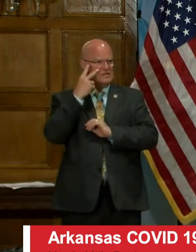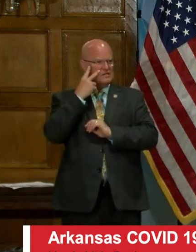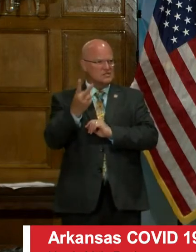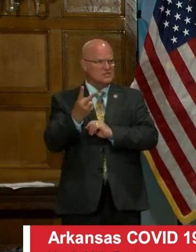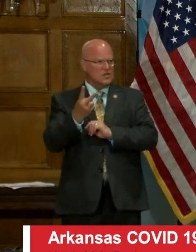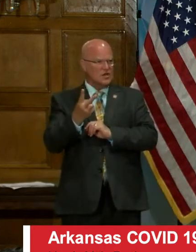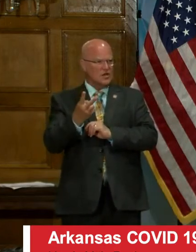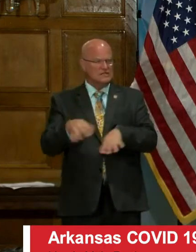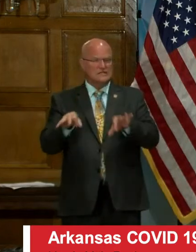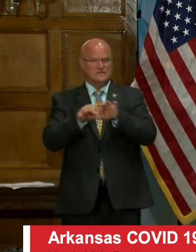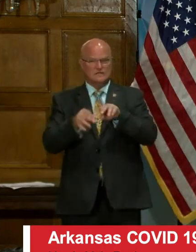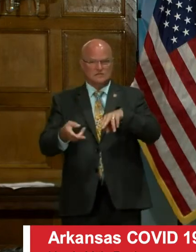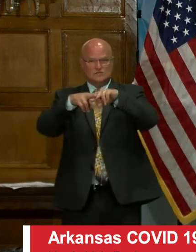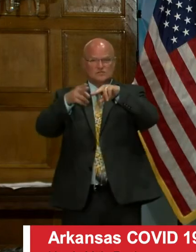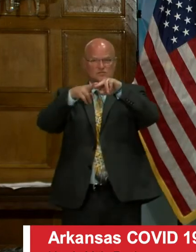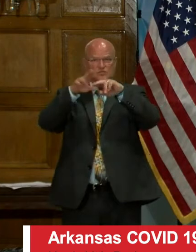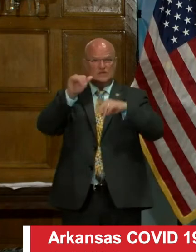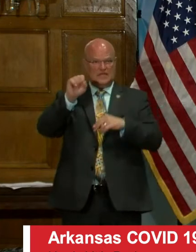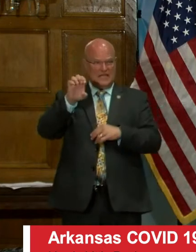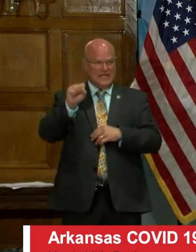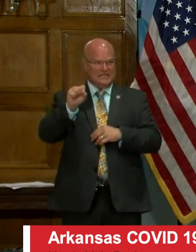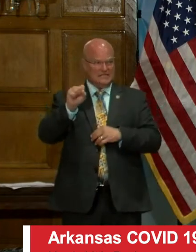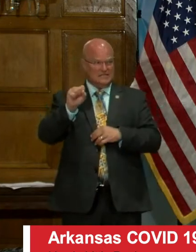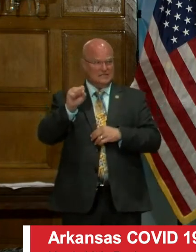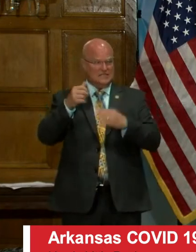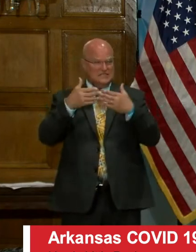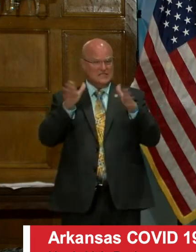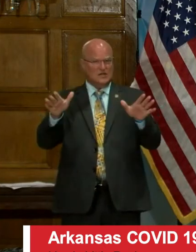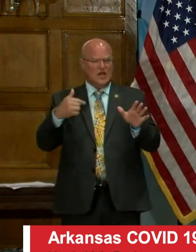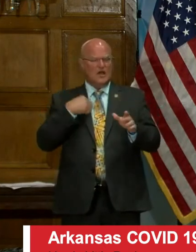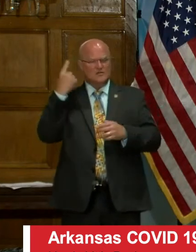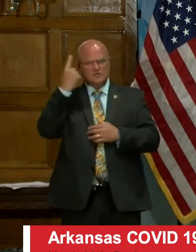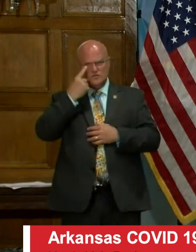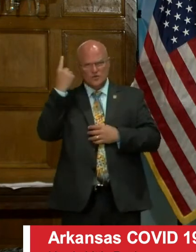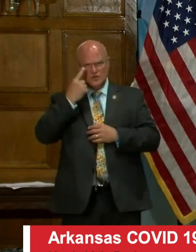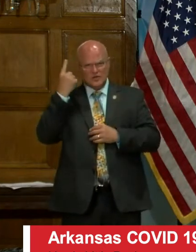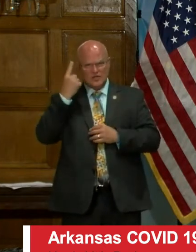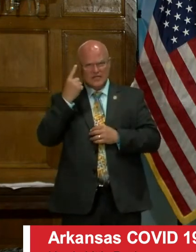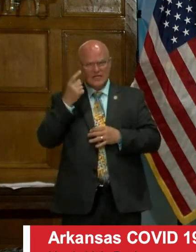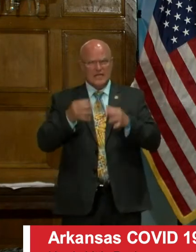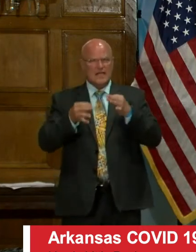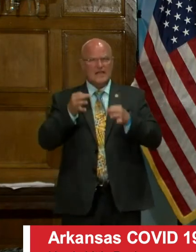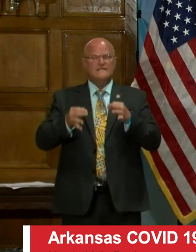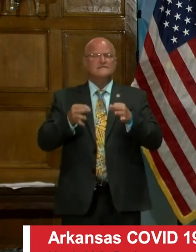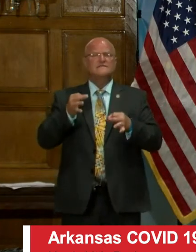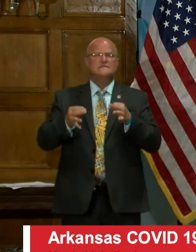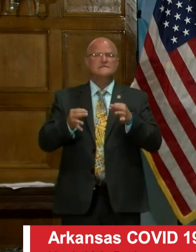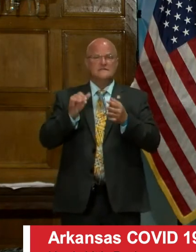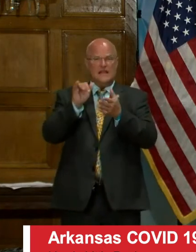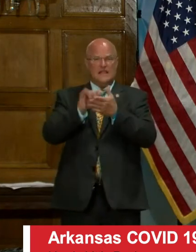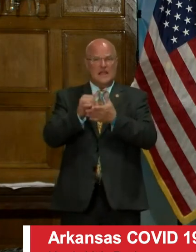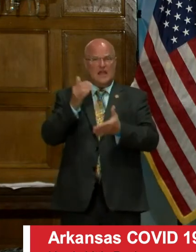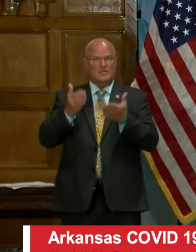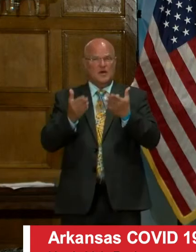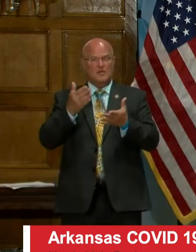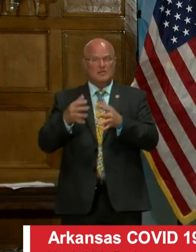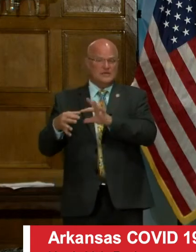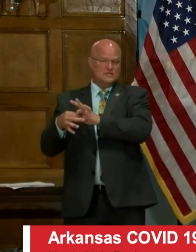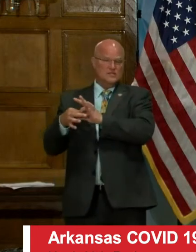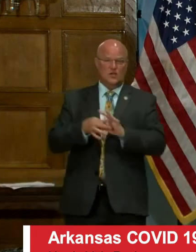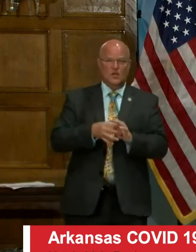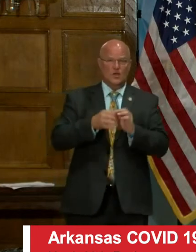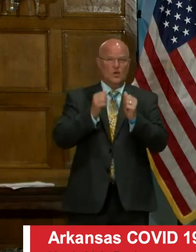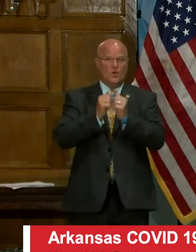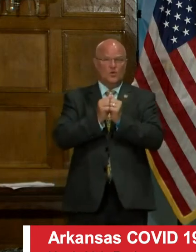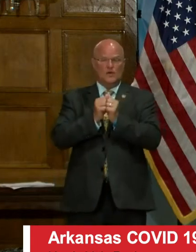saw a significant rise in cases just in general, and I was wondering if that might be associated